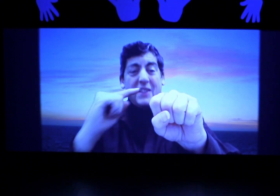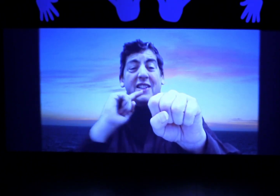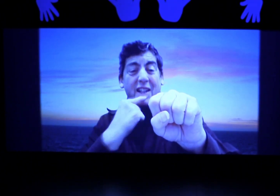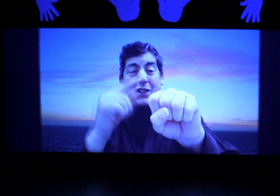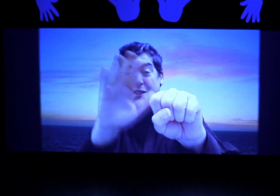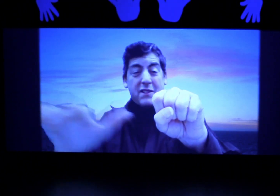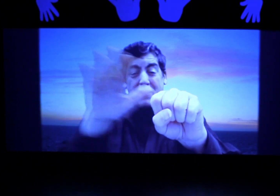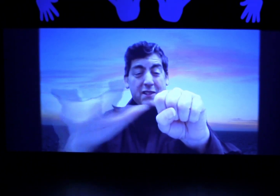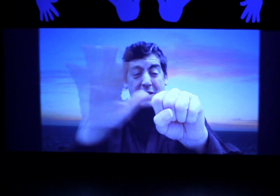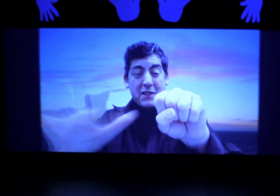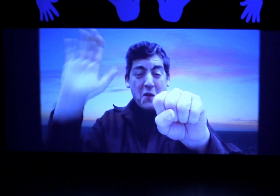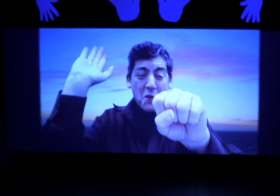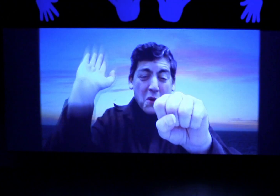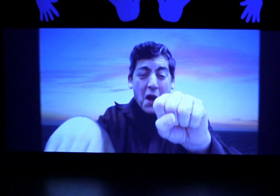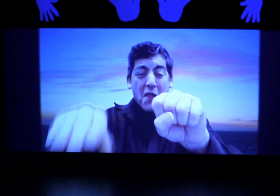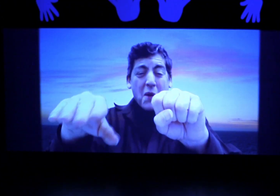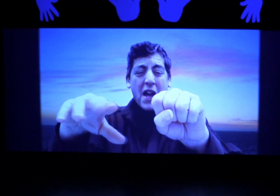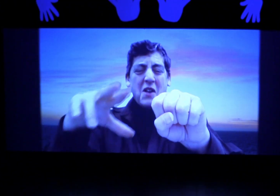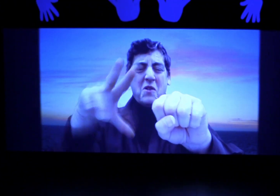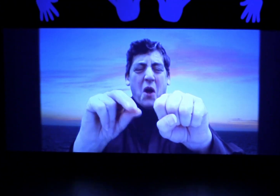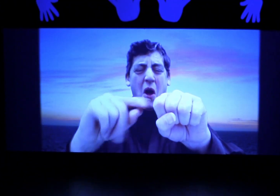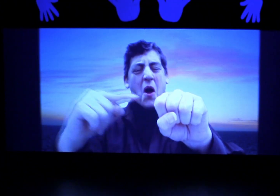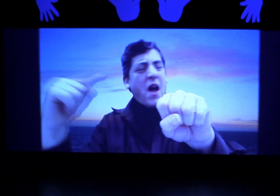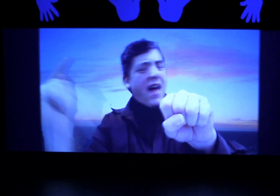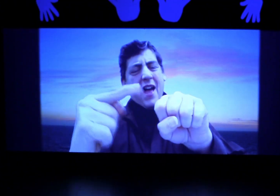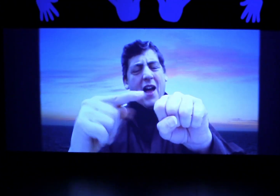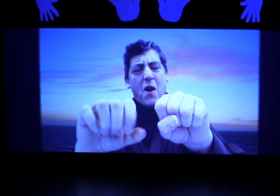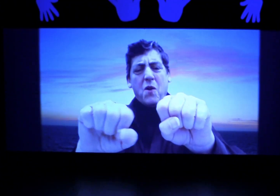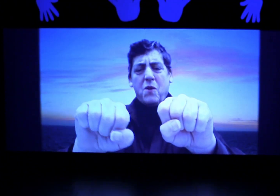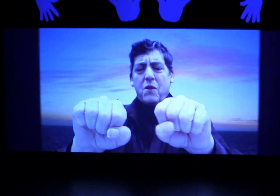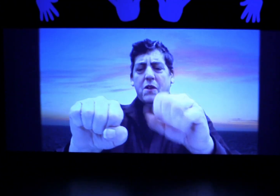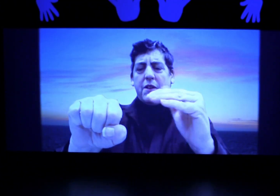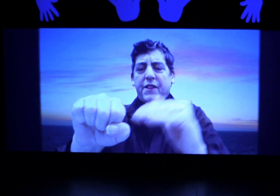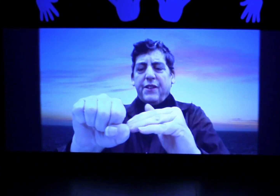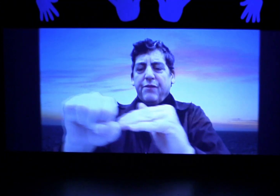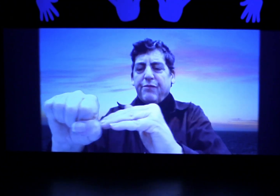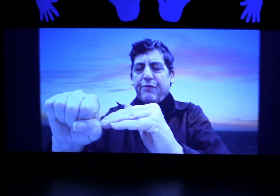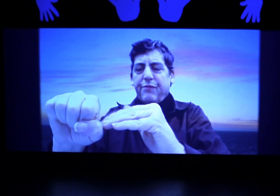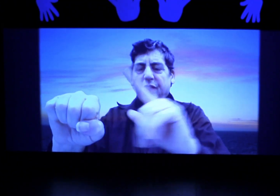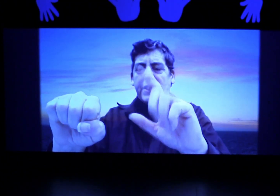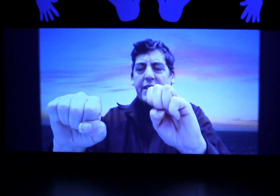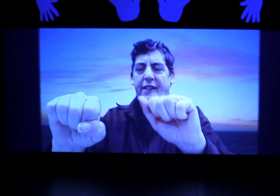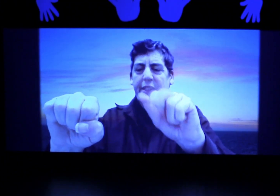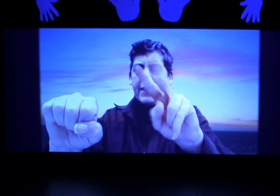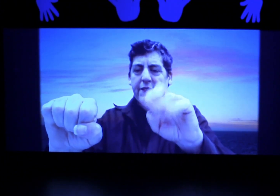I'm sorry, what? Are you really going to fingerspell the entire national anthem? Please do not subject us to this. Move. Leave